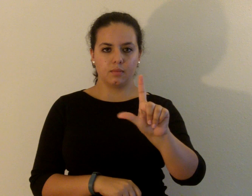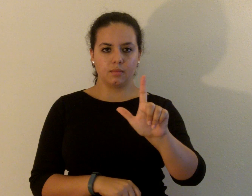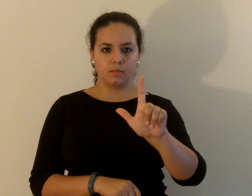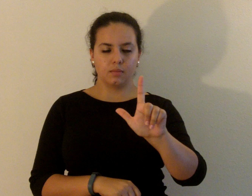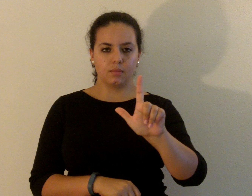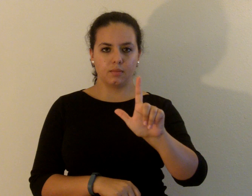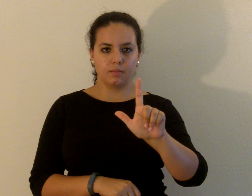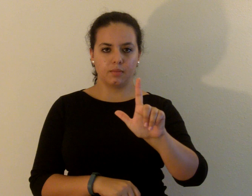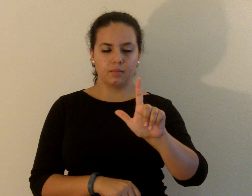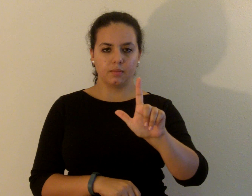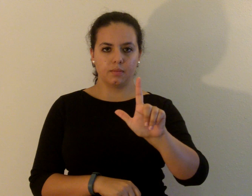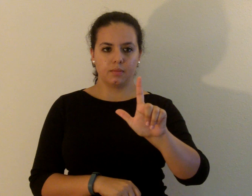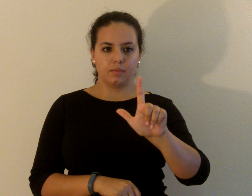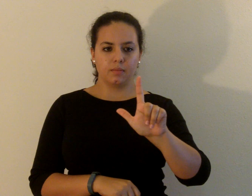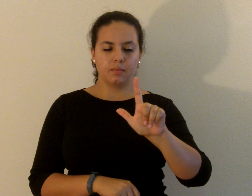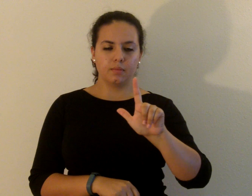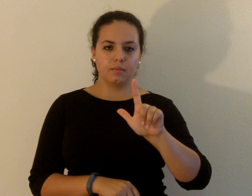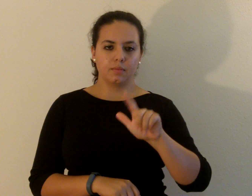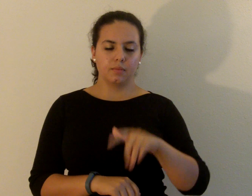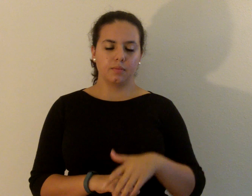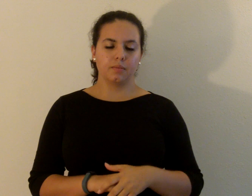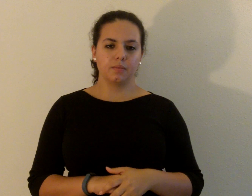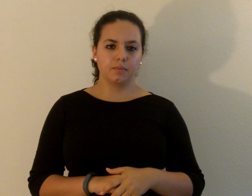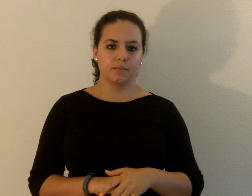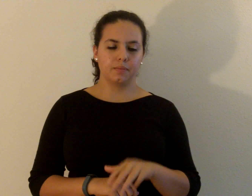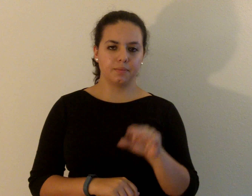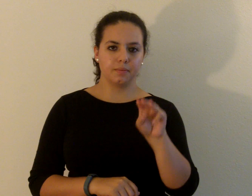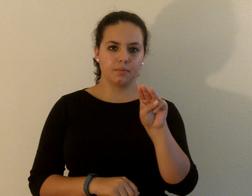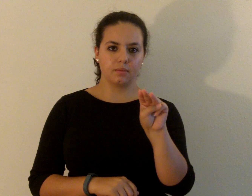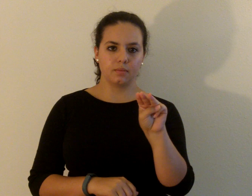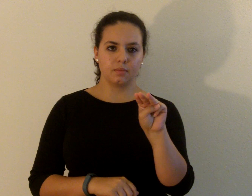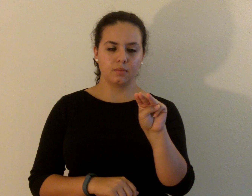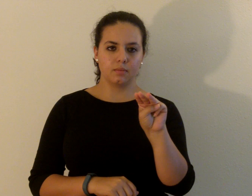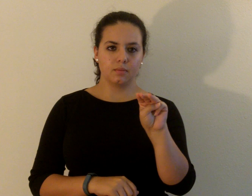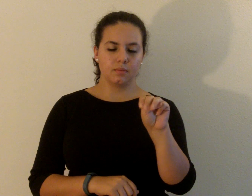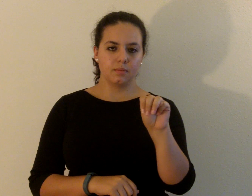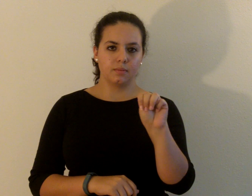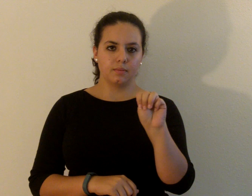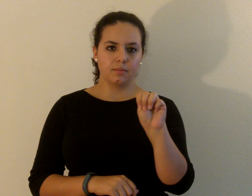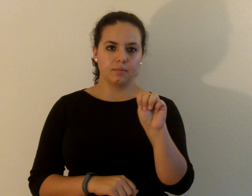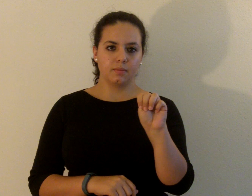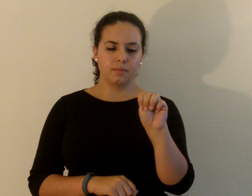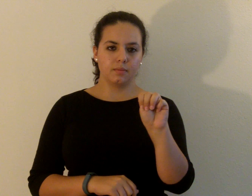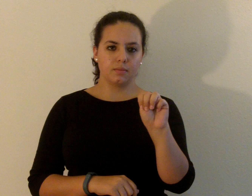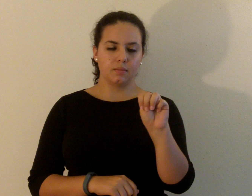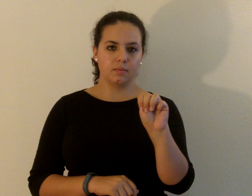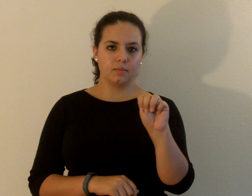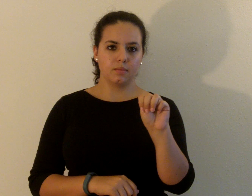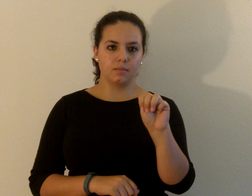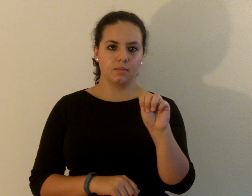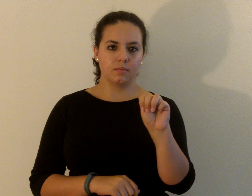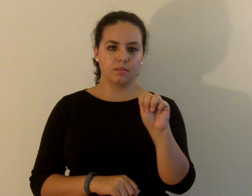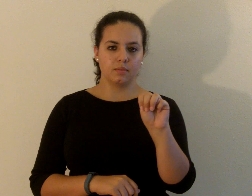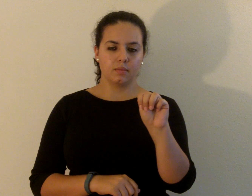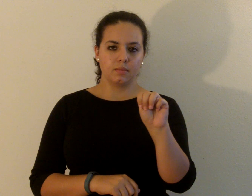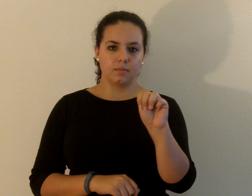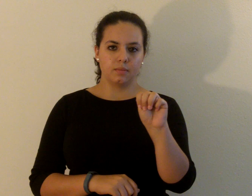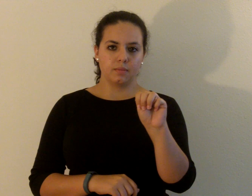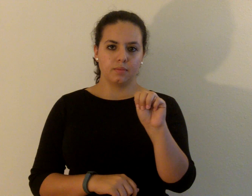disjointed with it. Make an L. M, you will see it drawn this way in every book, and you will